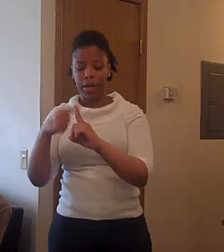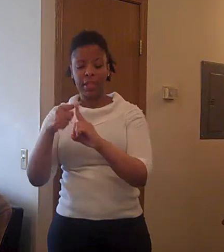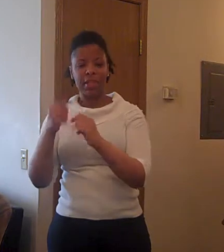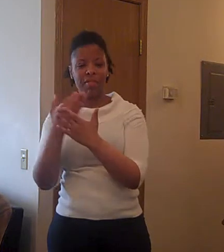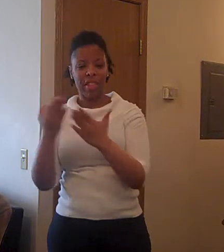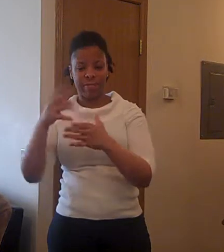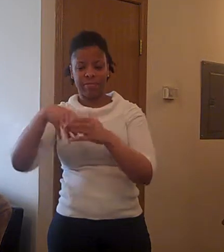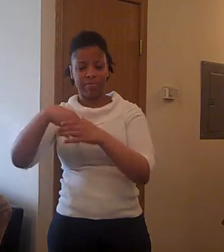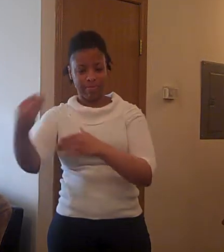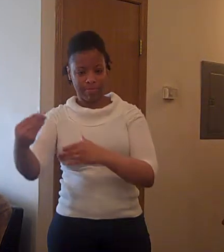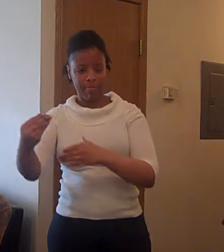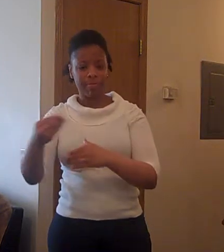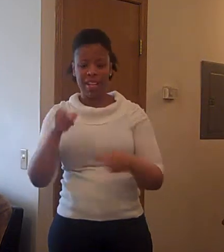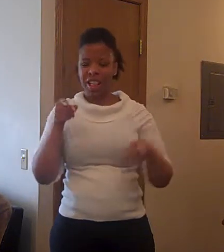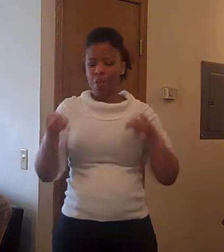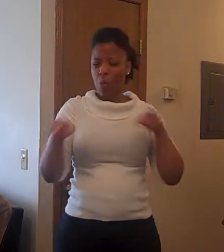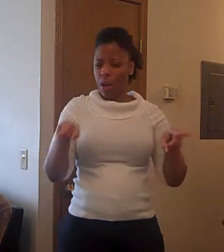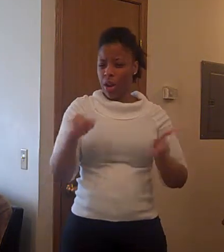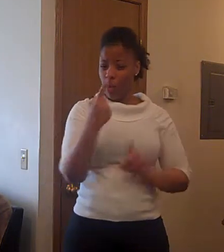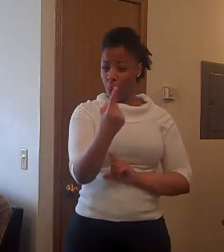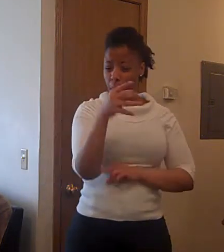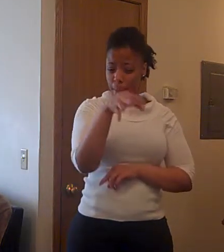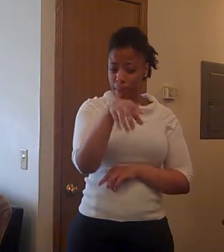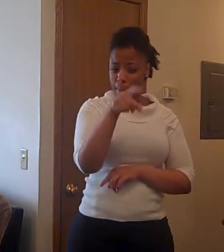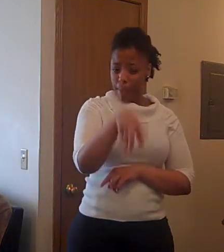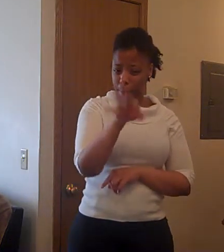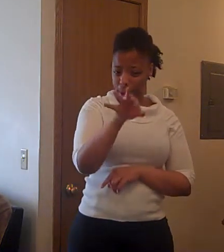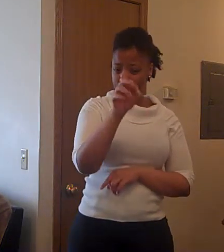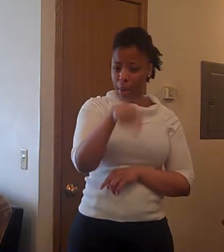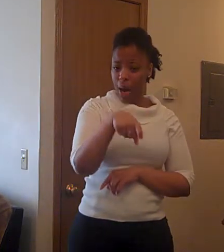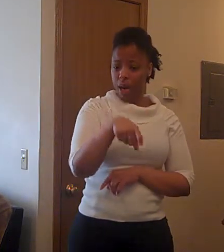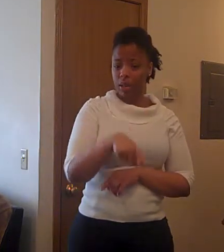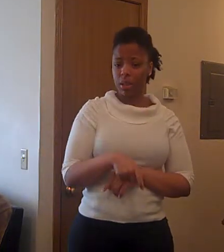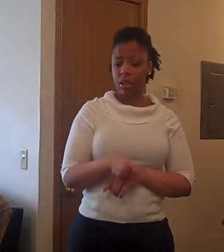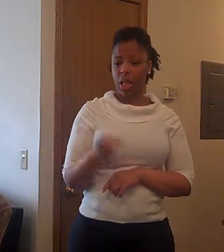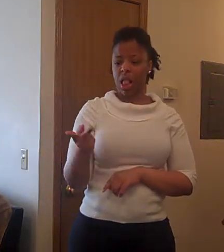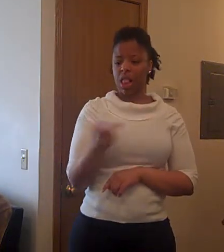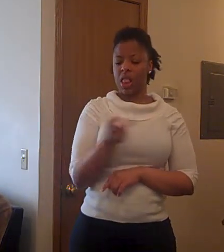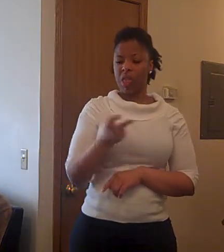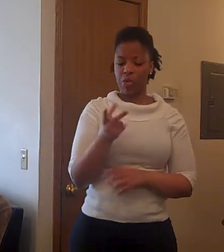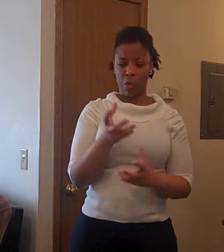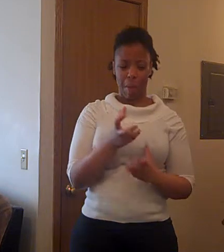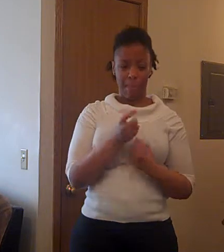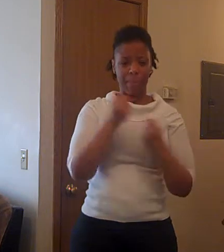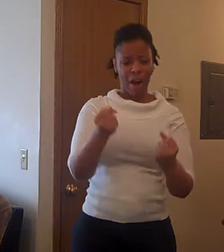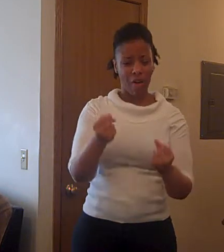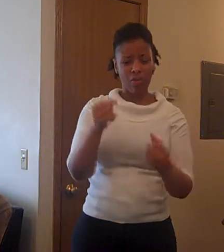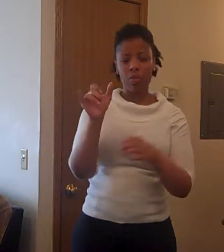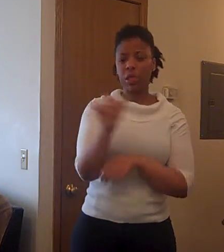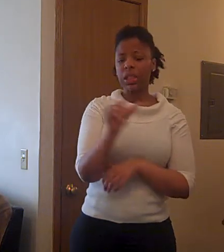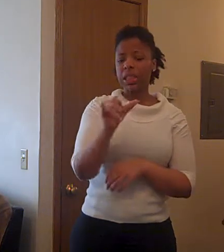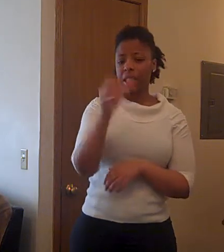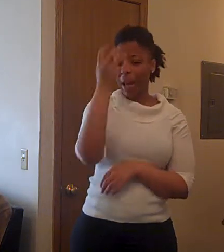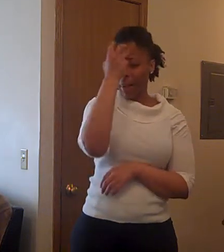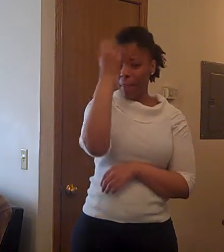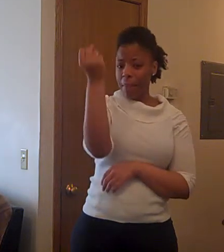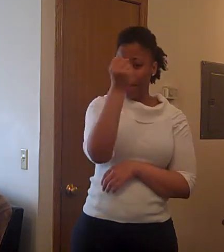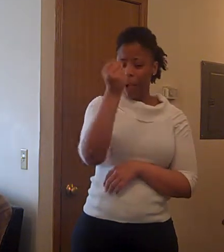in one or the other, faith or fear, and they're spiritual forces, and they cannot coexist on the same memory. So you either have a toxic memory or you have a